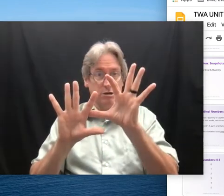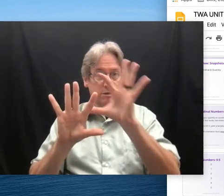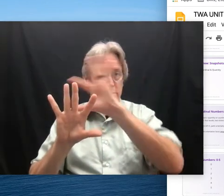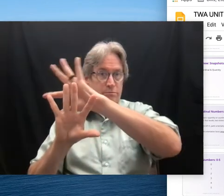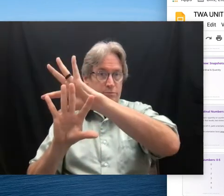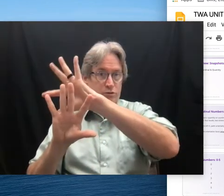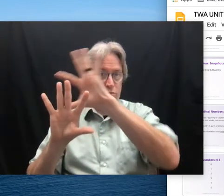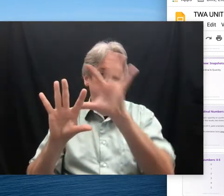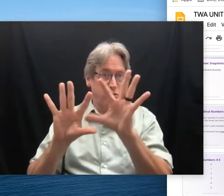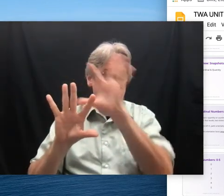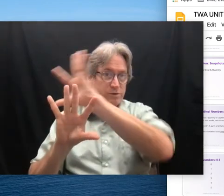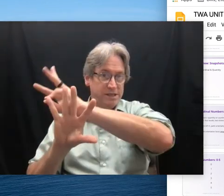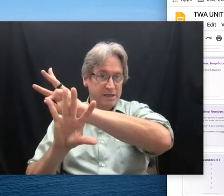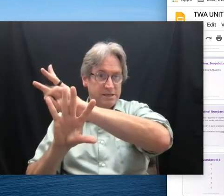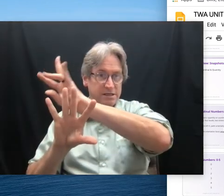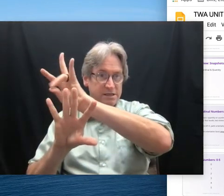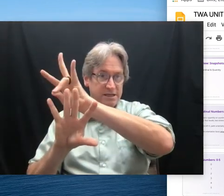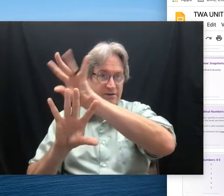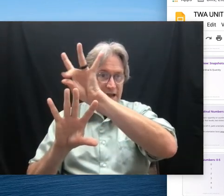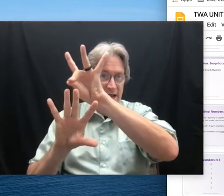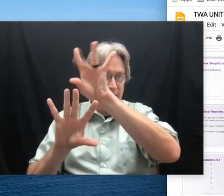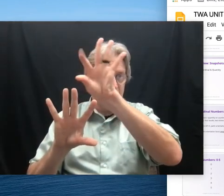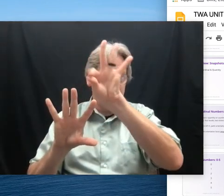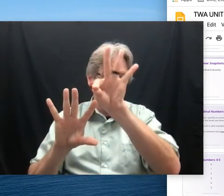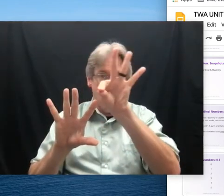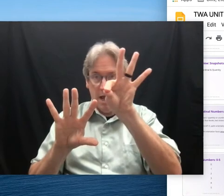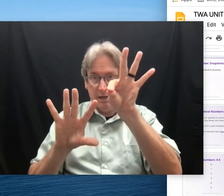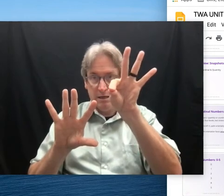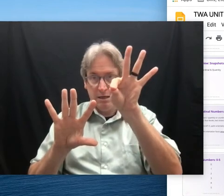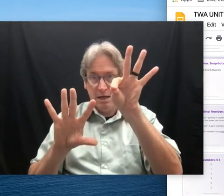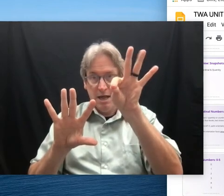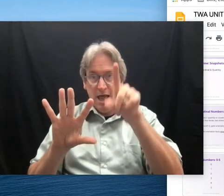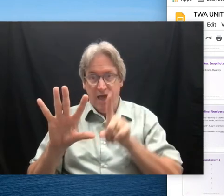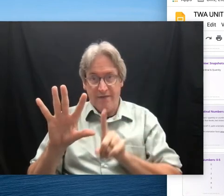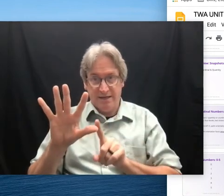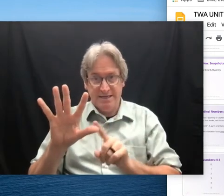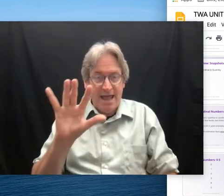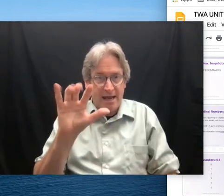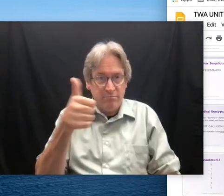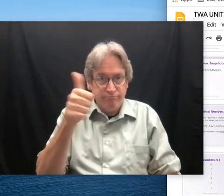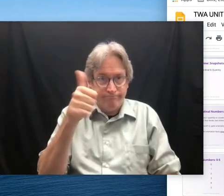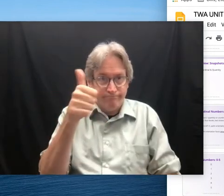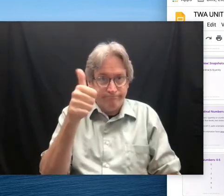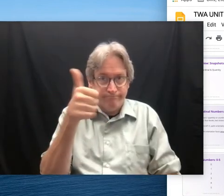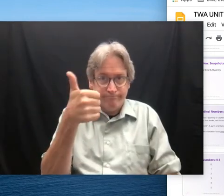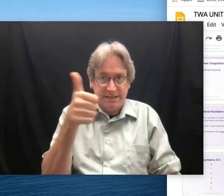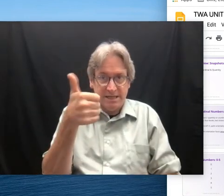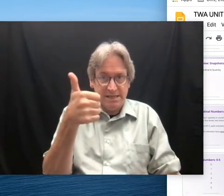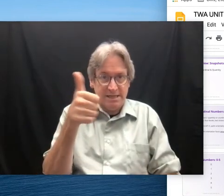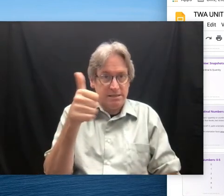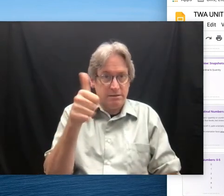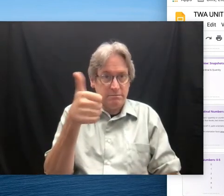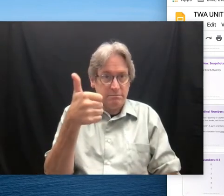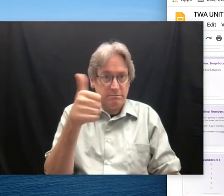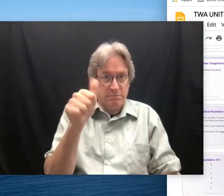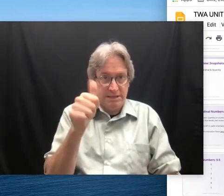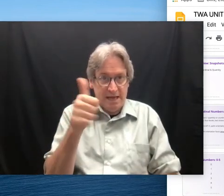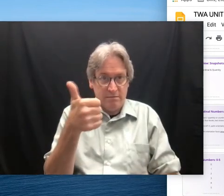the larger. So 6, 7, 8, 9. And then 10 does